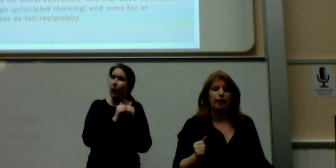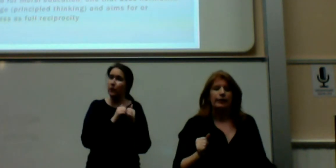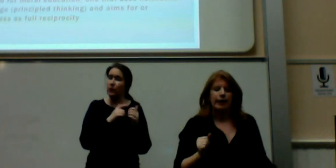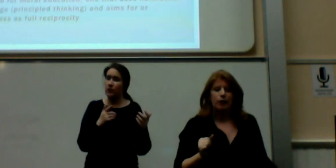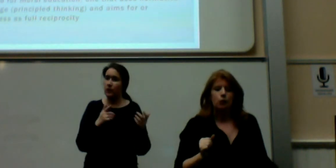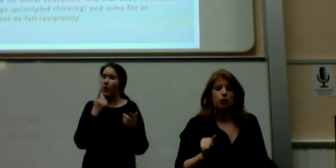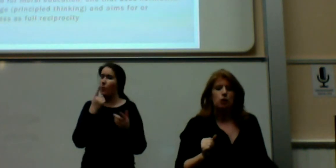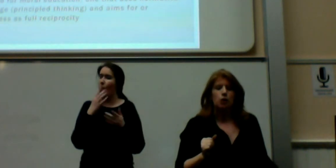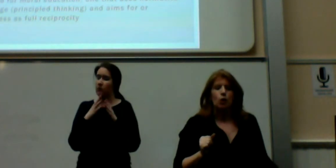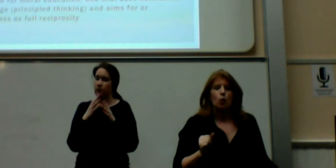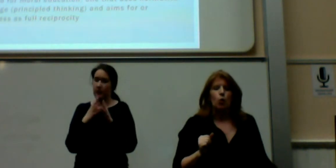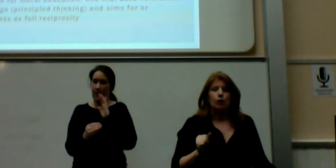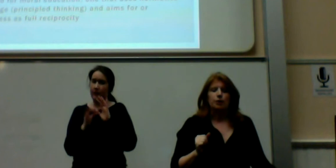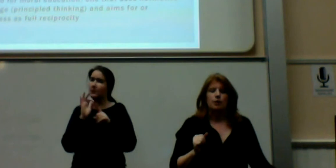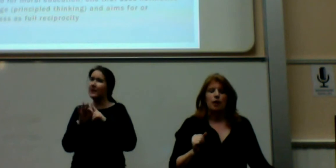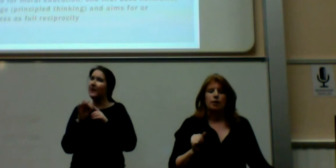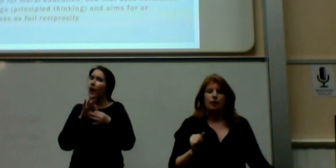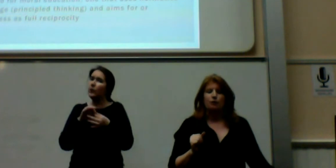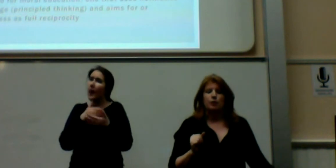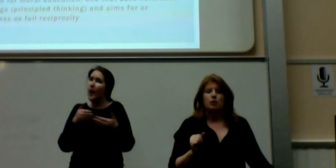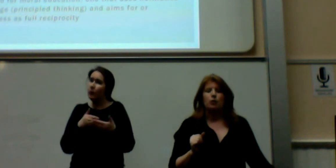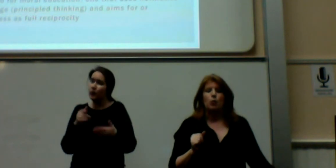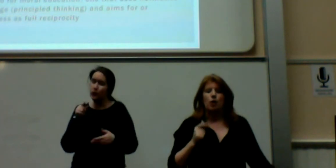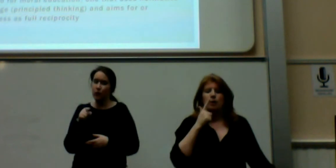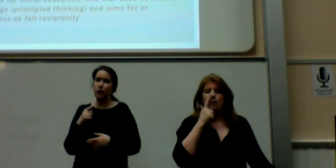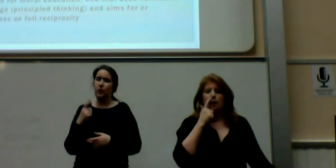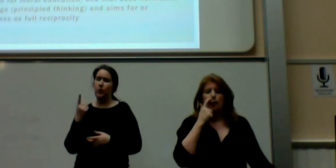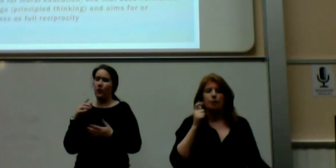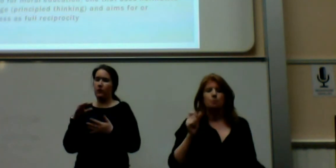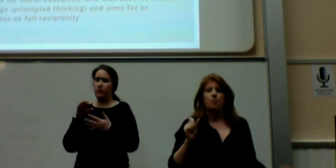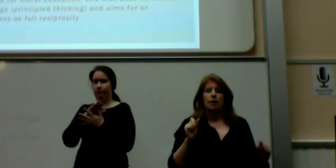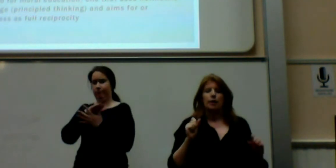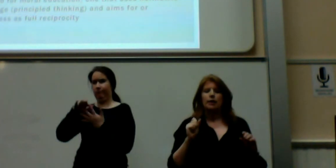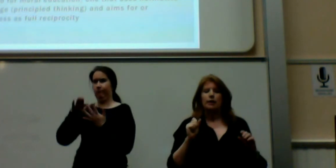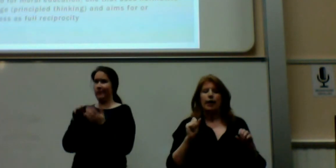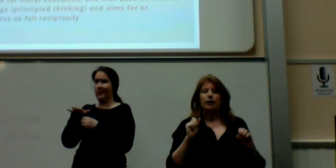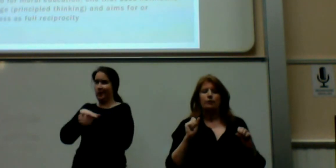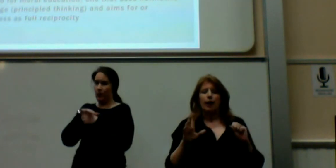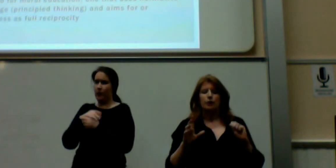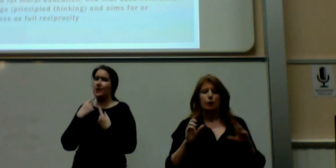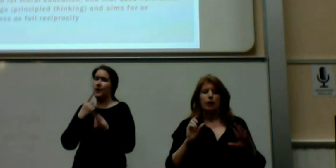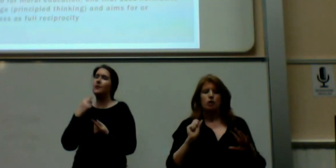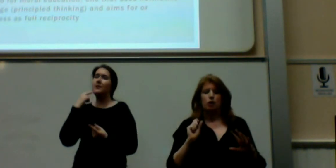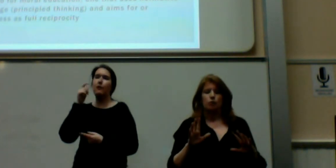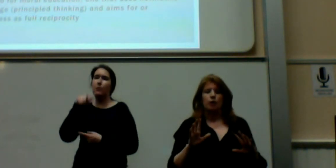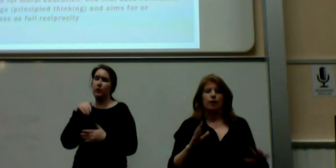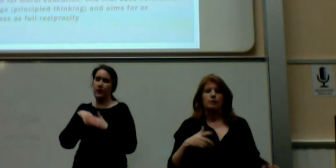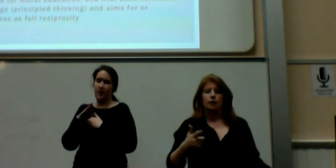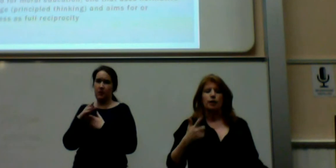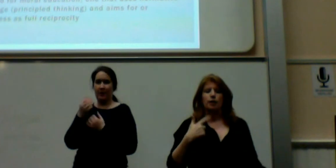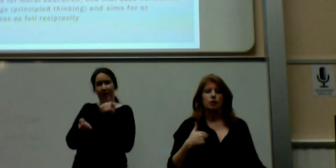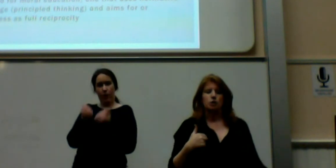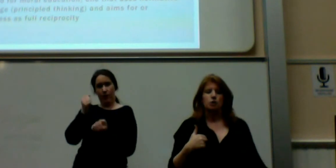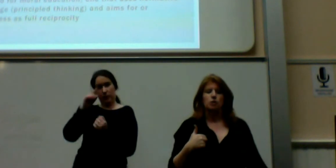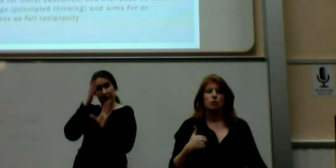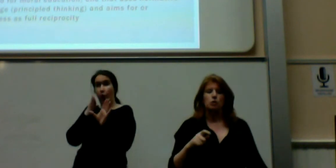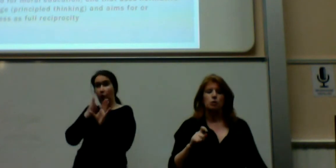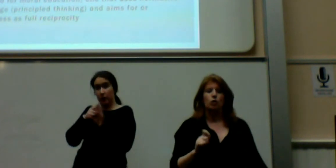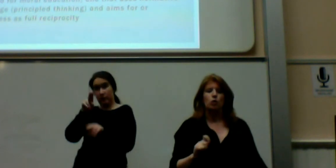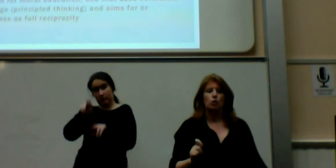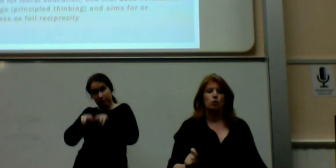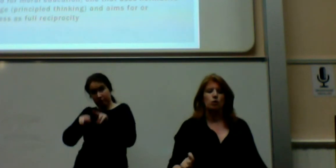specifically language was a deaf person was in an evaluation, a